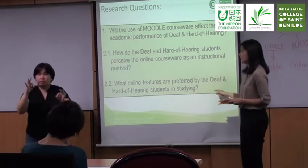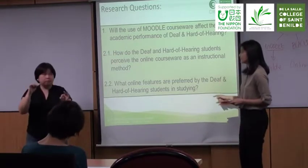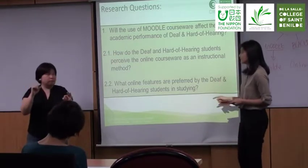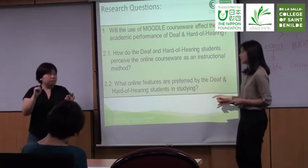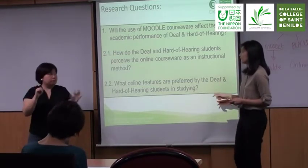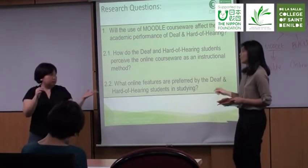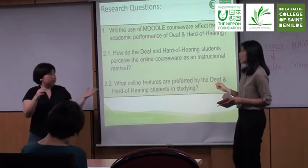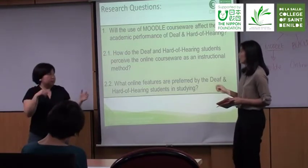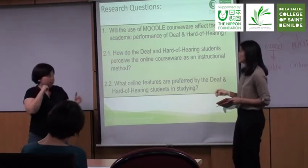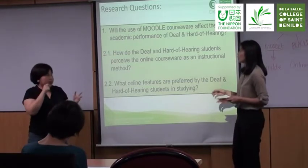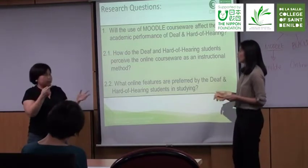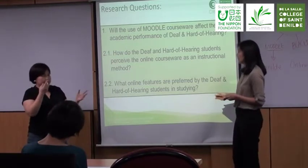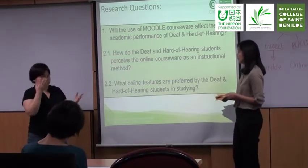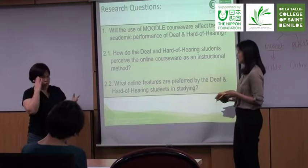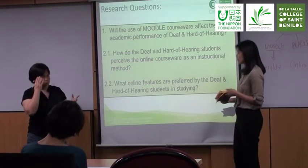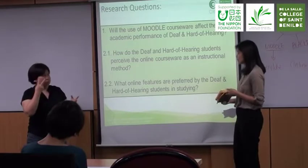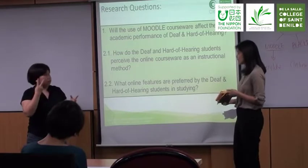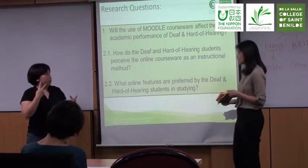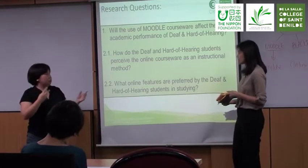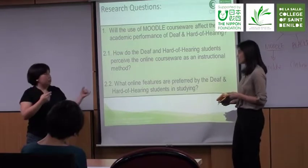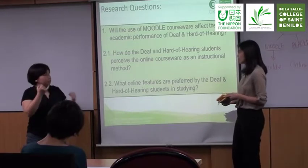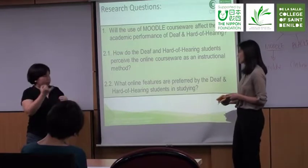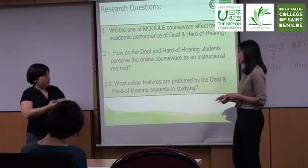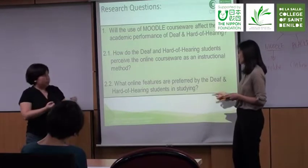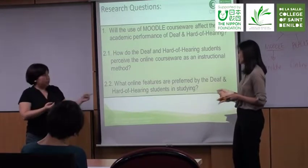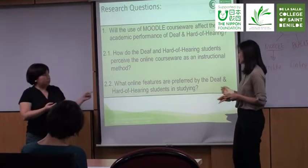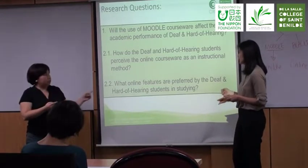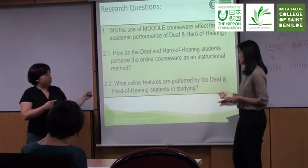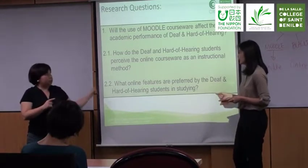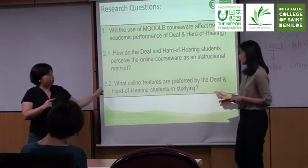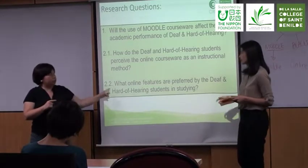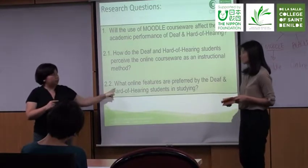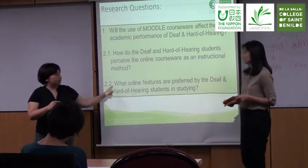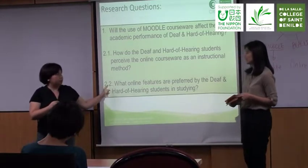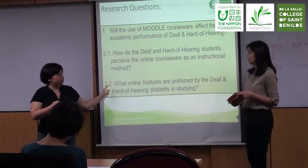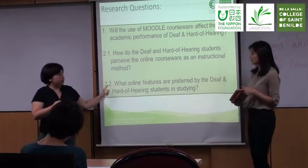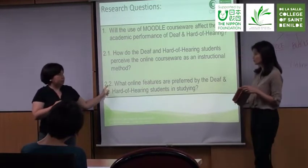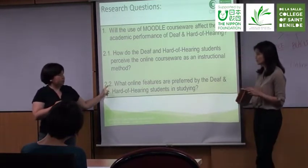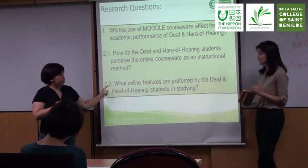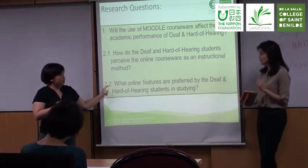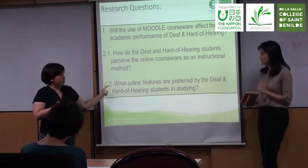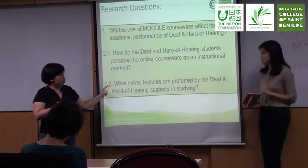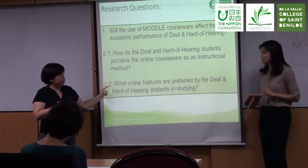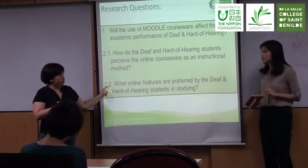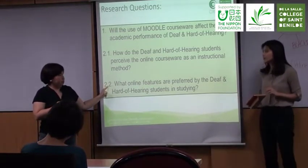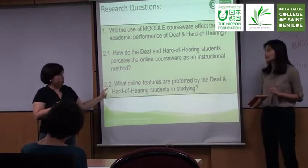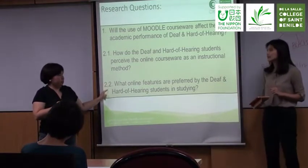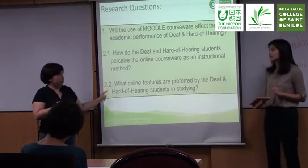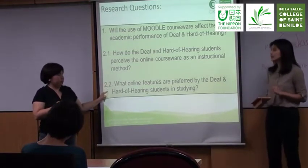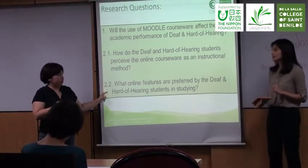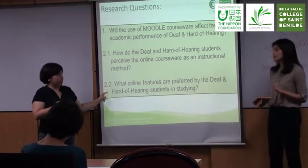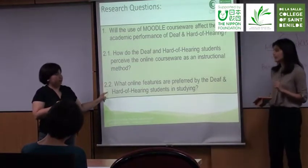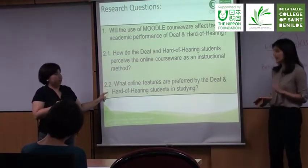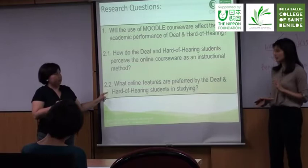And then lastly, what online features are preferred by the deaf and hard of hearing students in studying anatomy